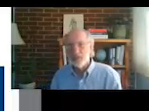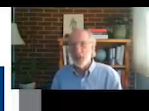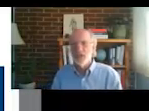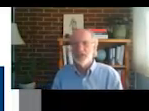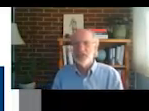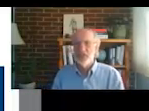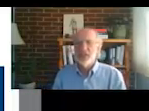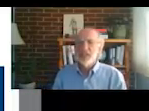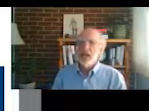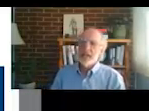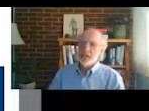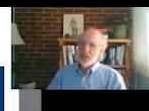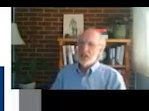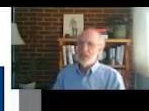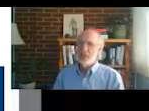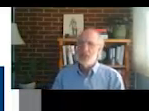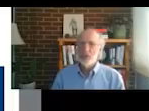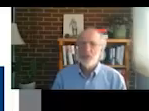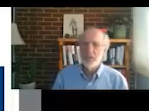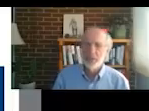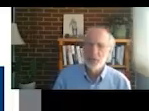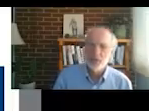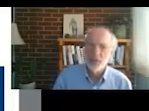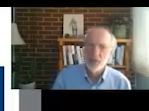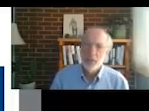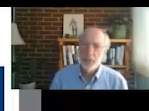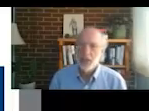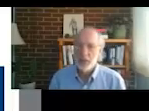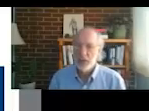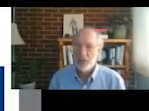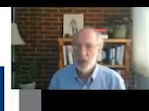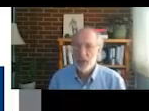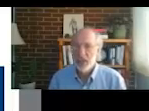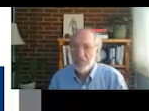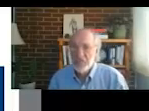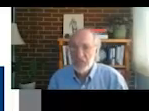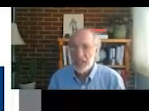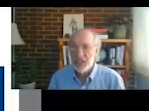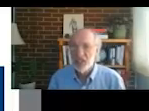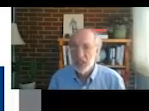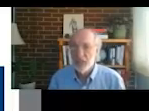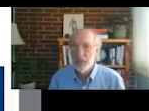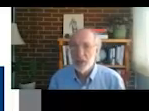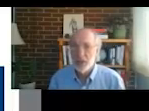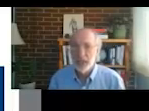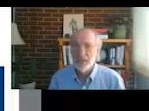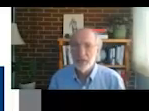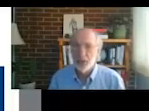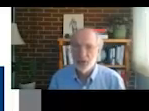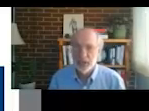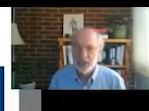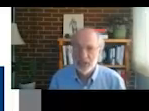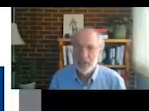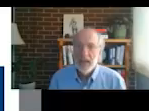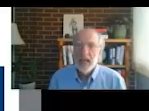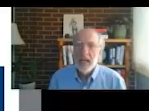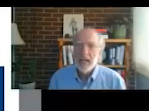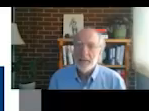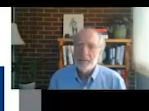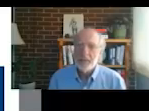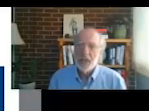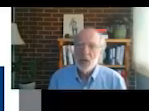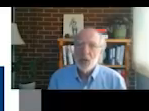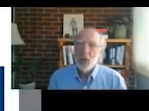independent response. That's called differential reinforcement. Better responding gets better reinforcement.